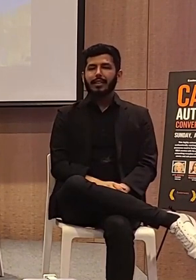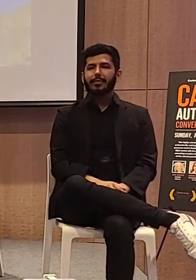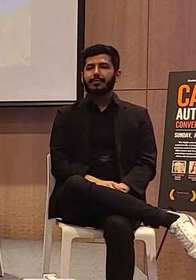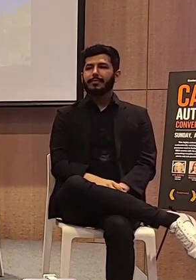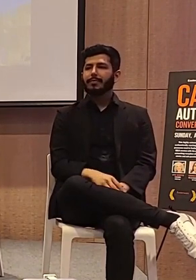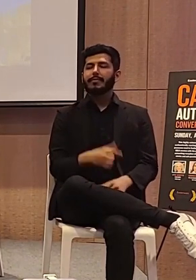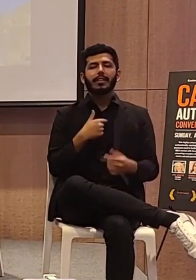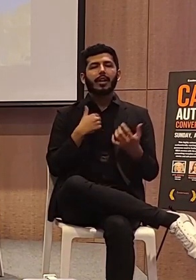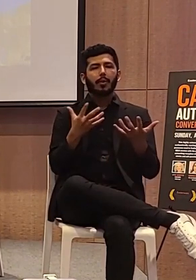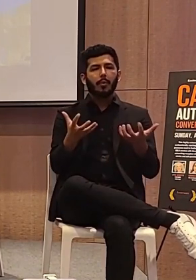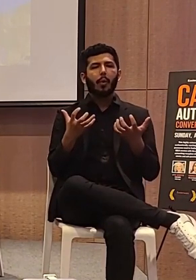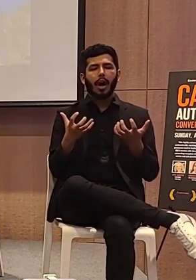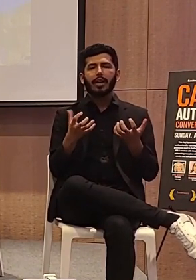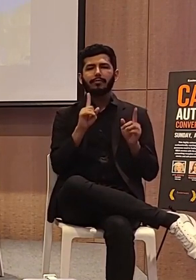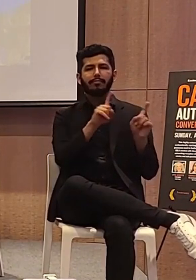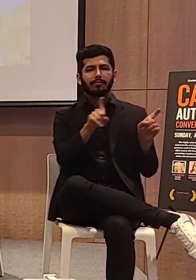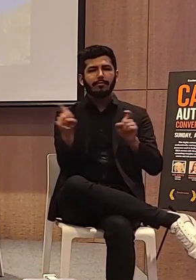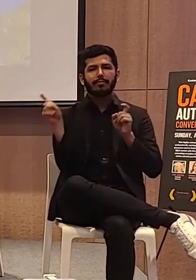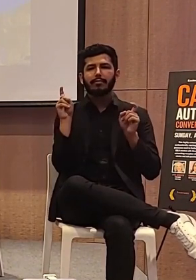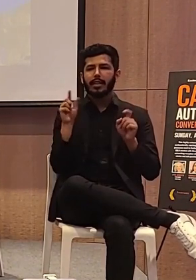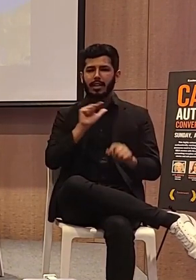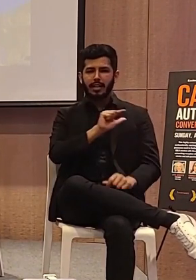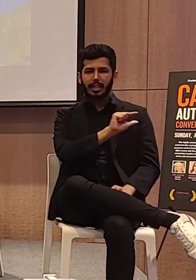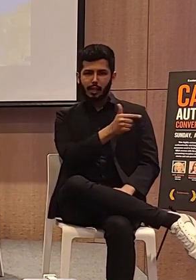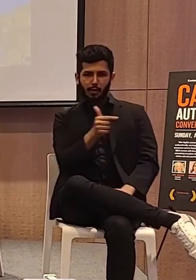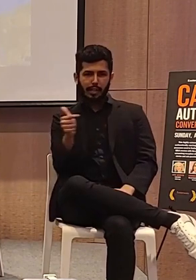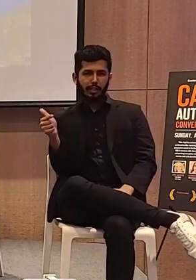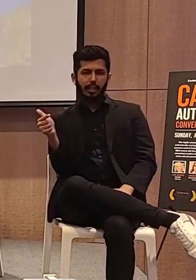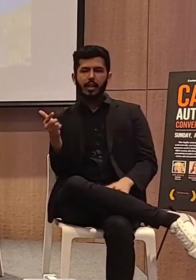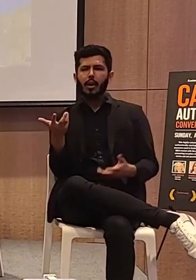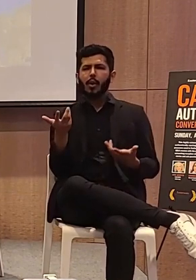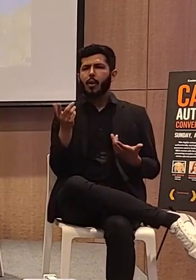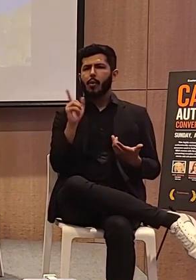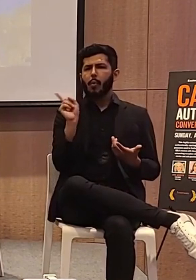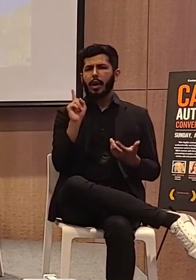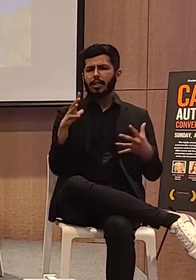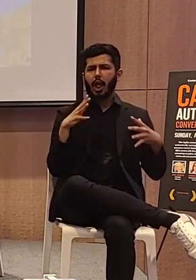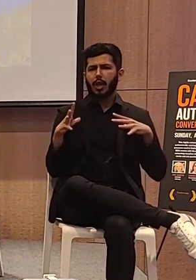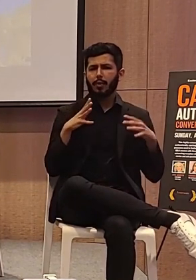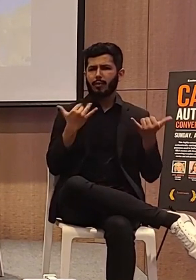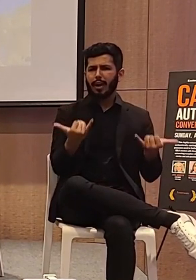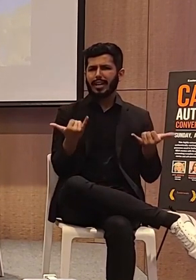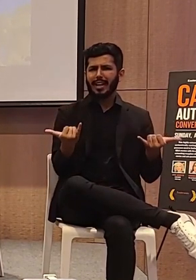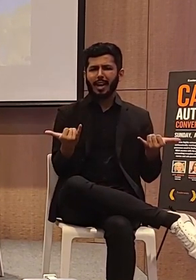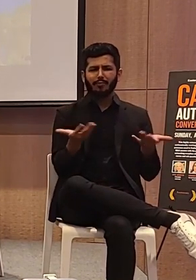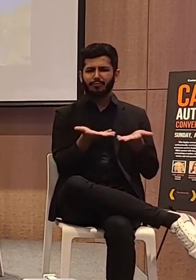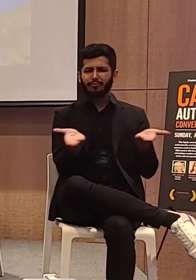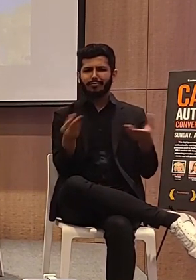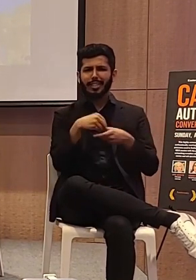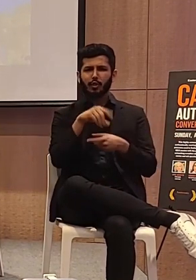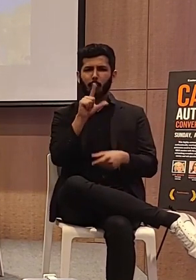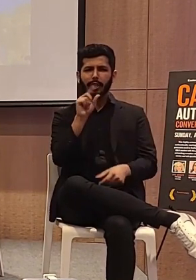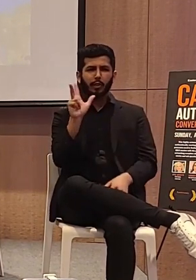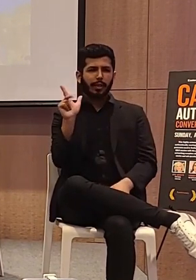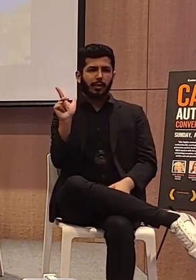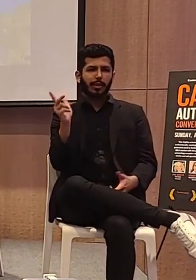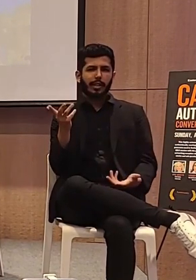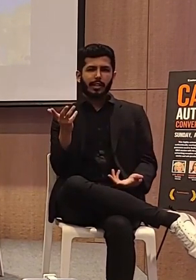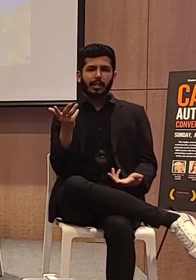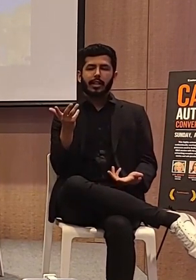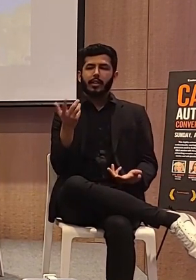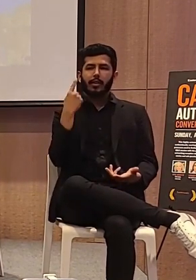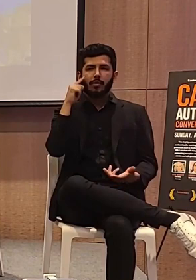time. Where is Hollywood right now in 2023 in terms of